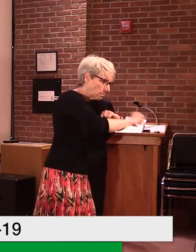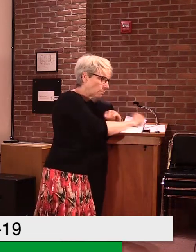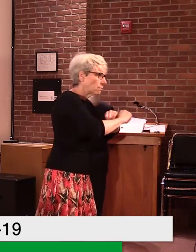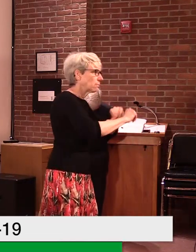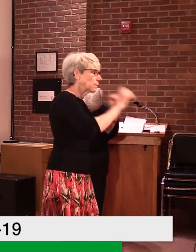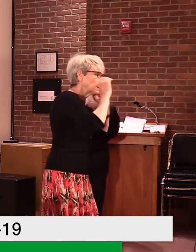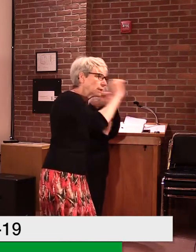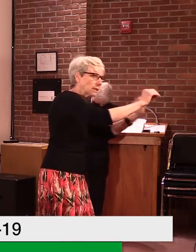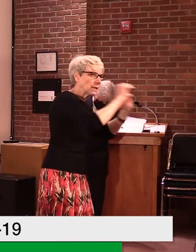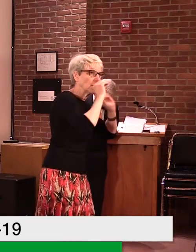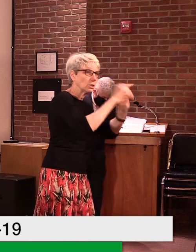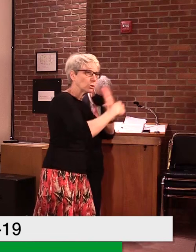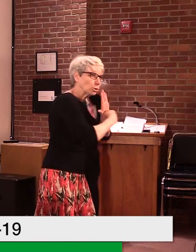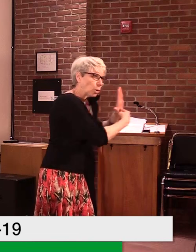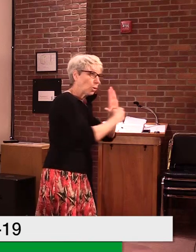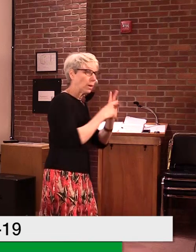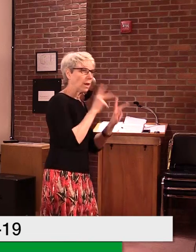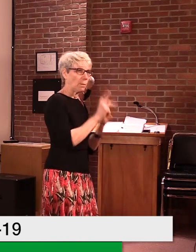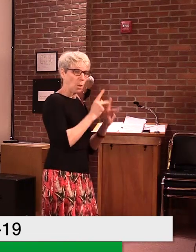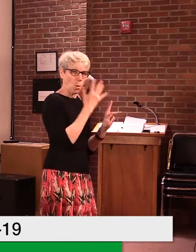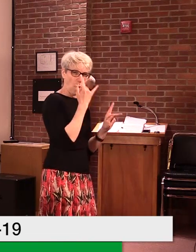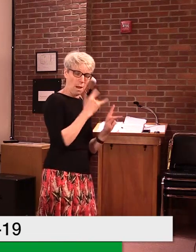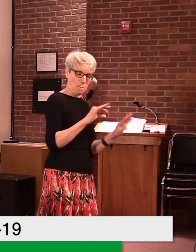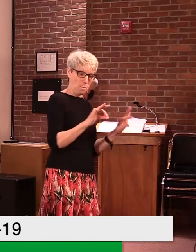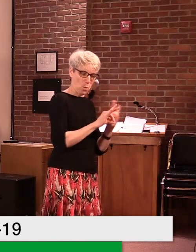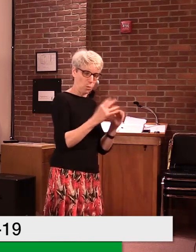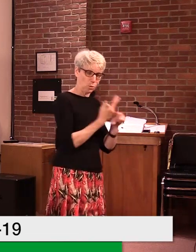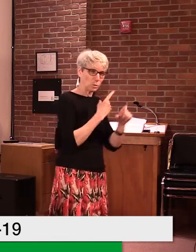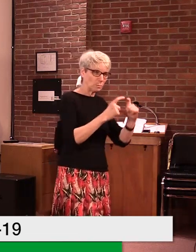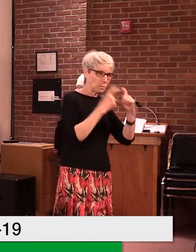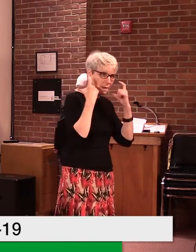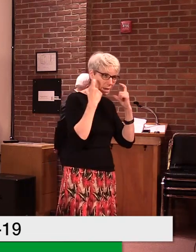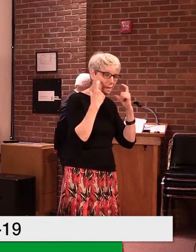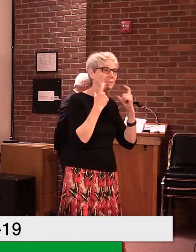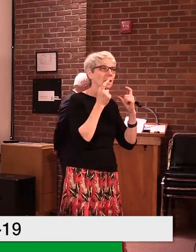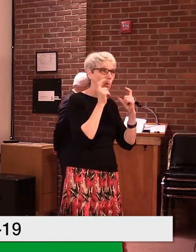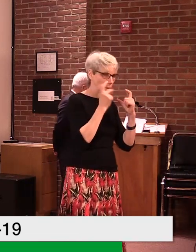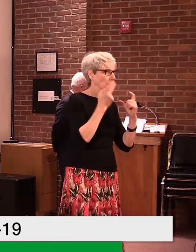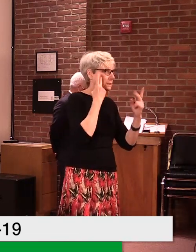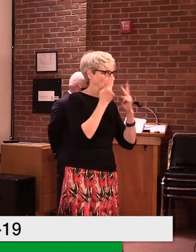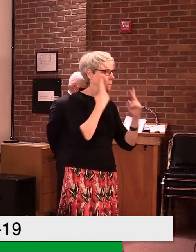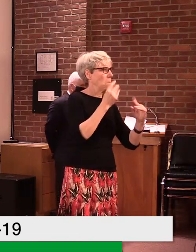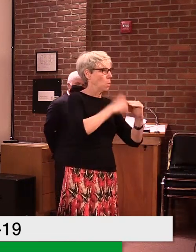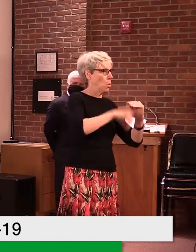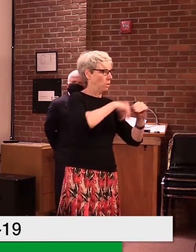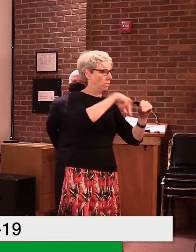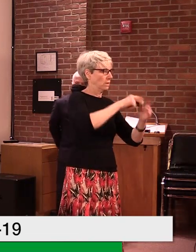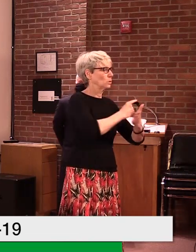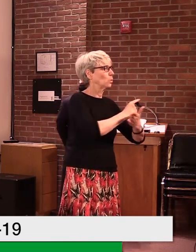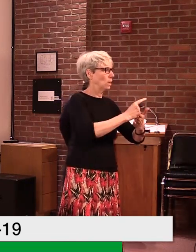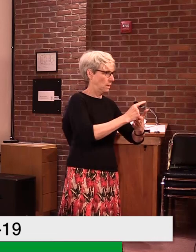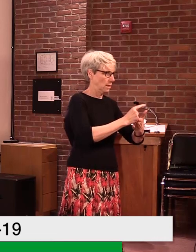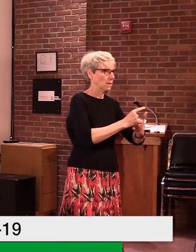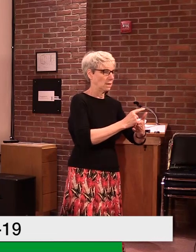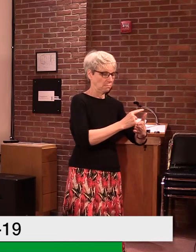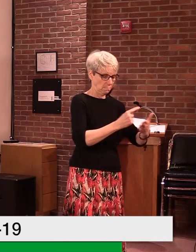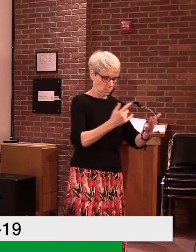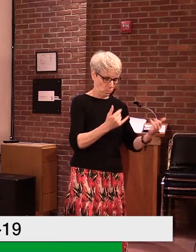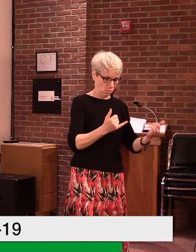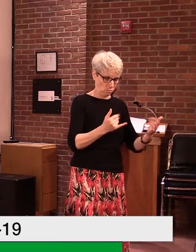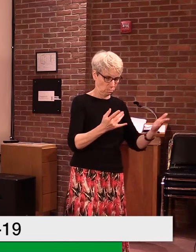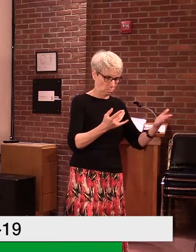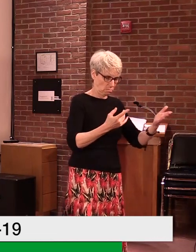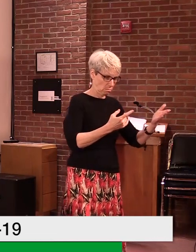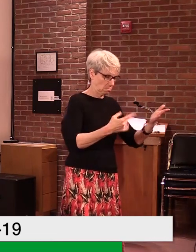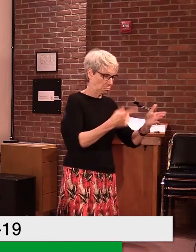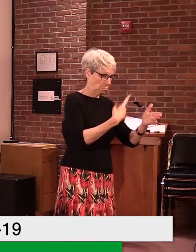our marketing campaign that will continue and build this week. You should see more of it by the time this is comes